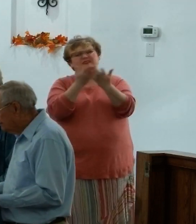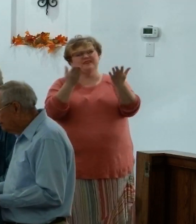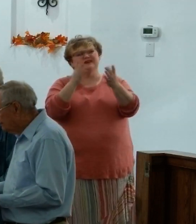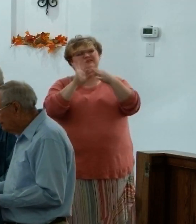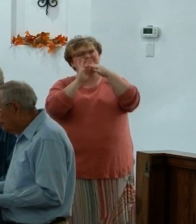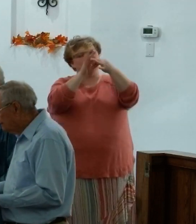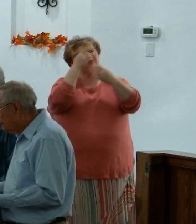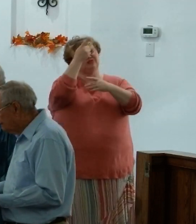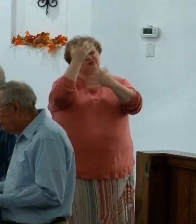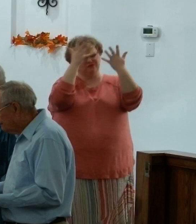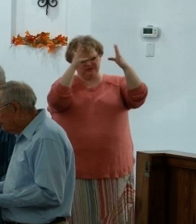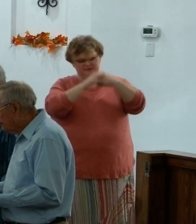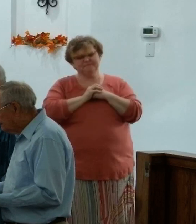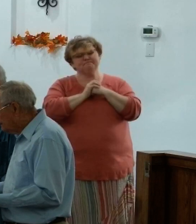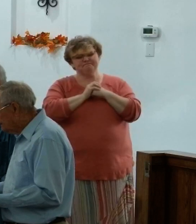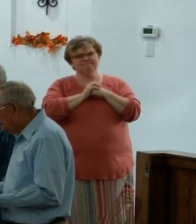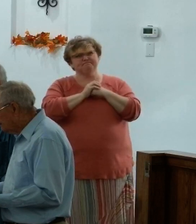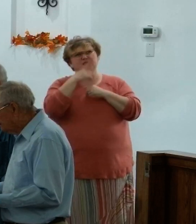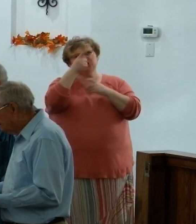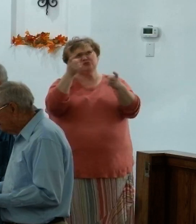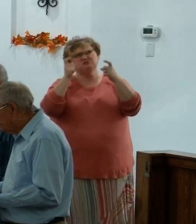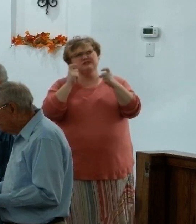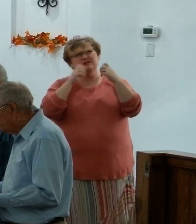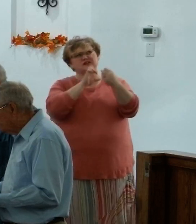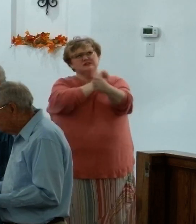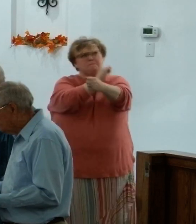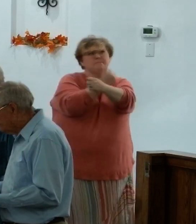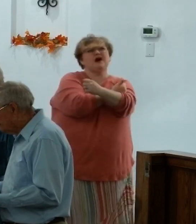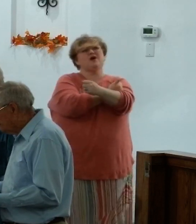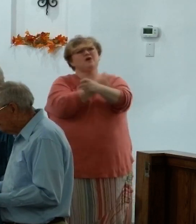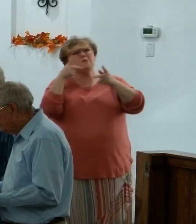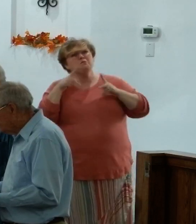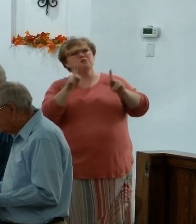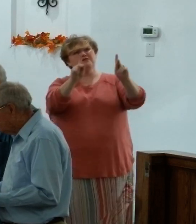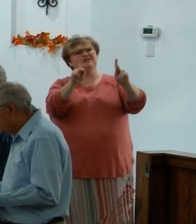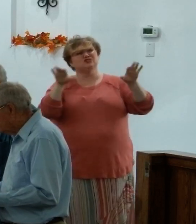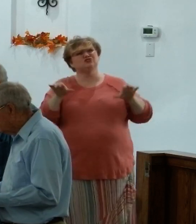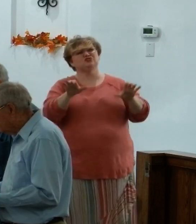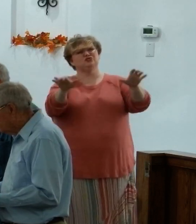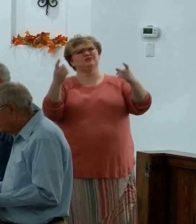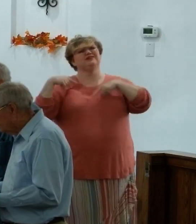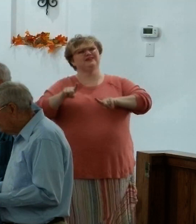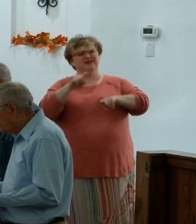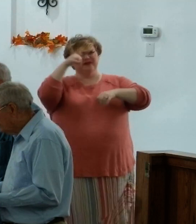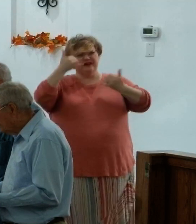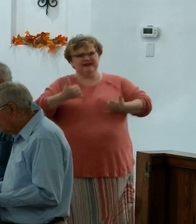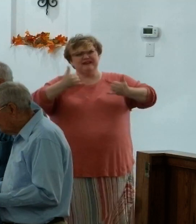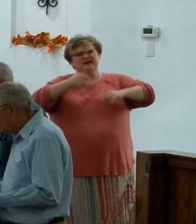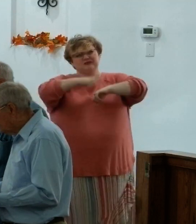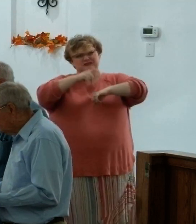already. Yet you have given to us the power and privilege to do so during this part of our worship